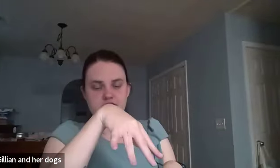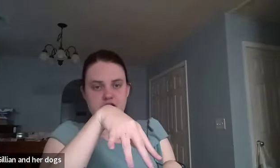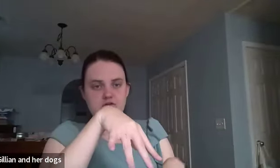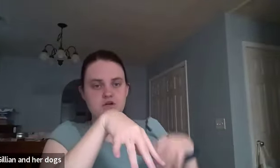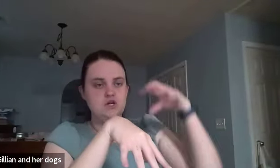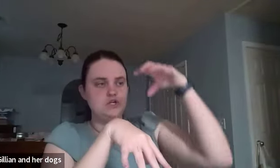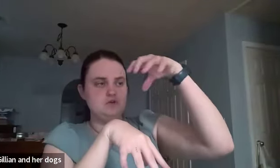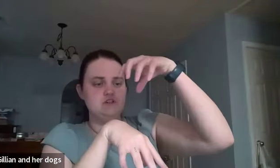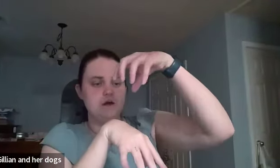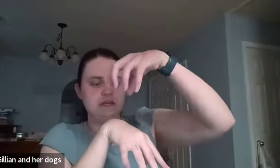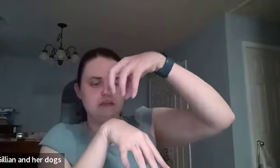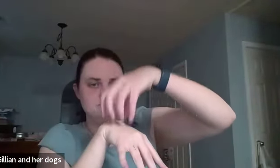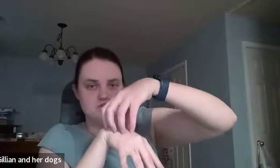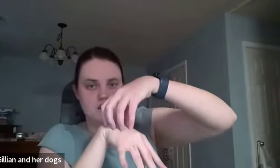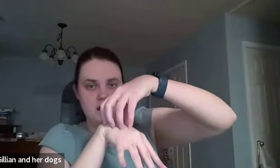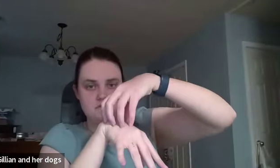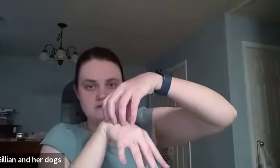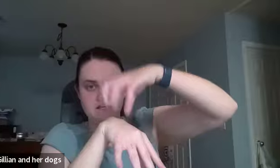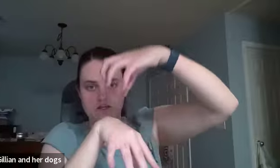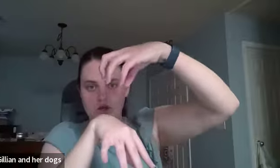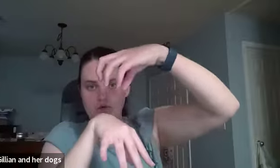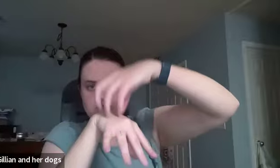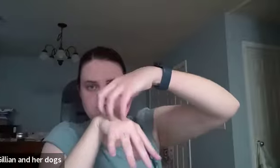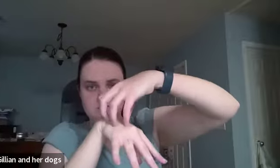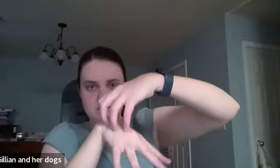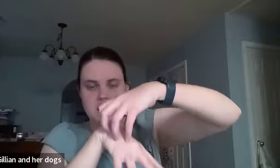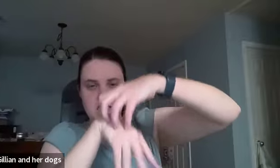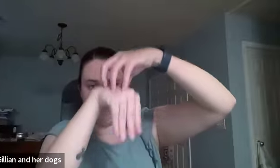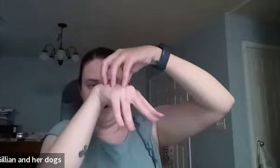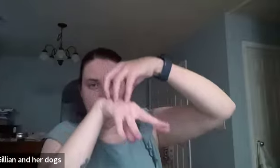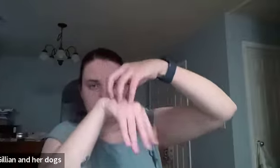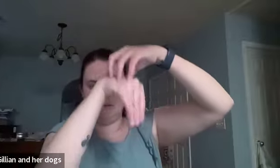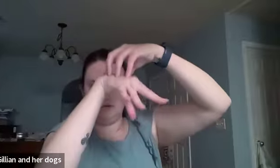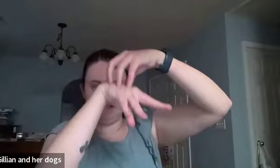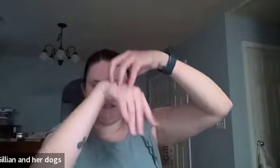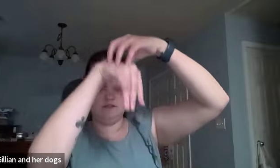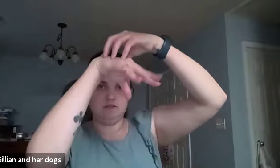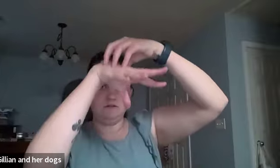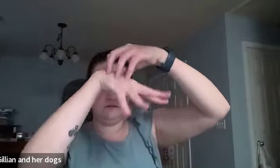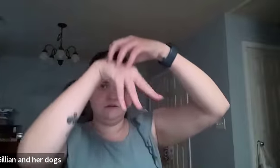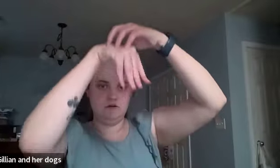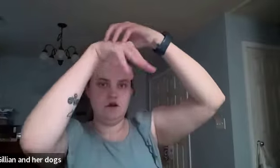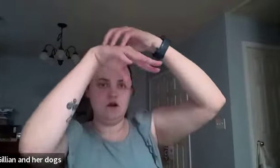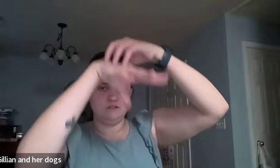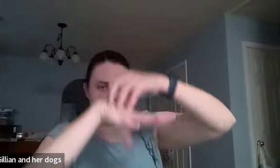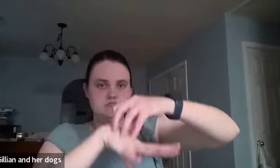fingers out. Your dominant comes on top of it like an O, and you go octopus.